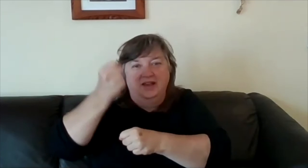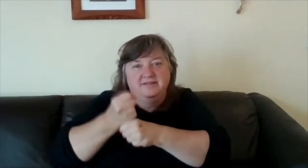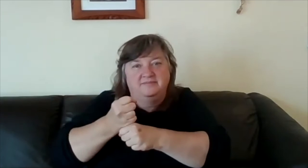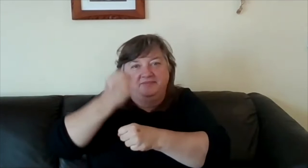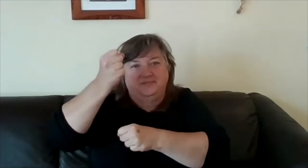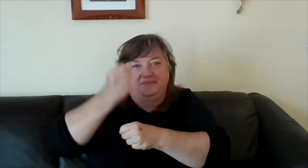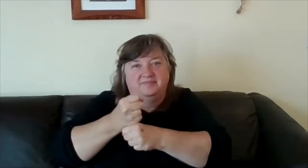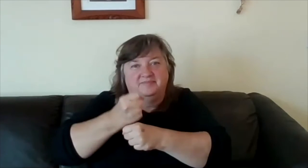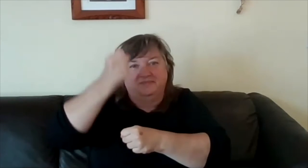Umbrella.